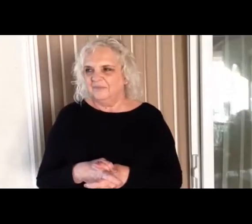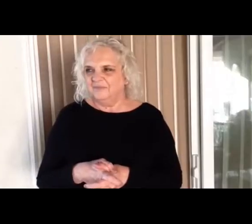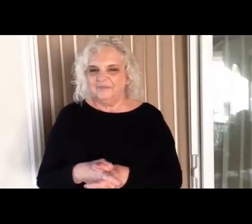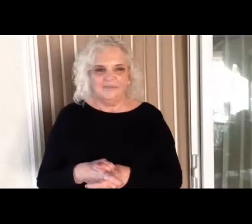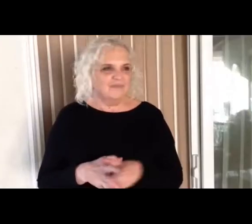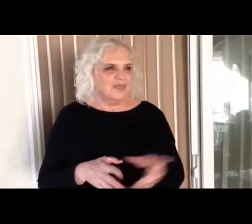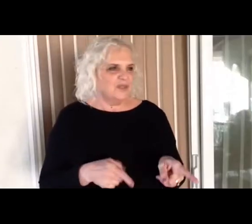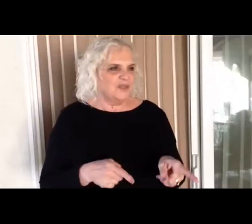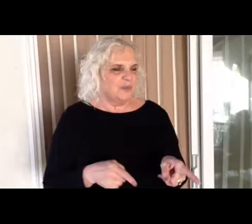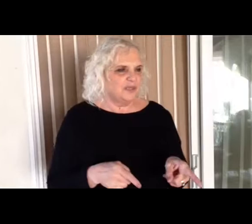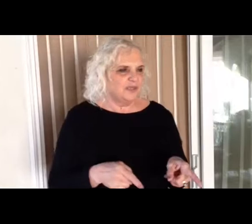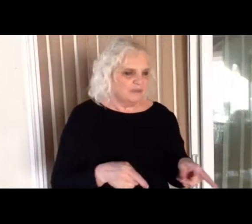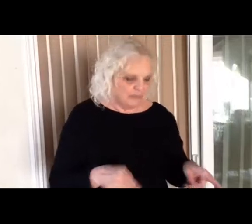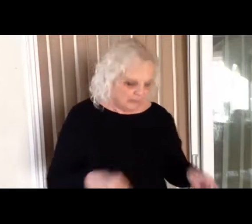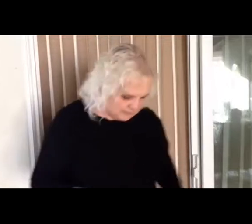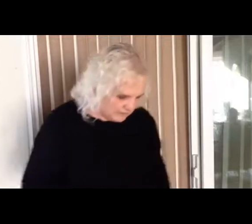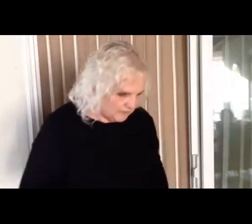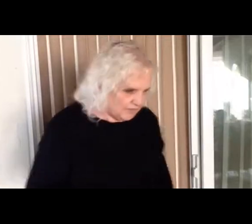Yeah. Hey,